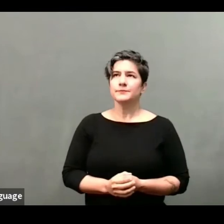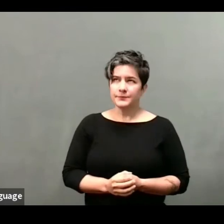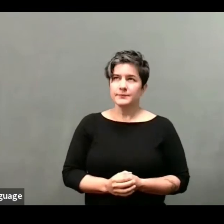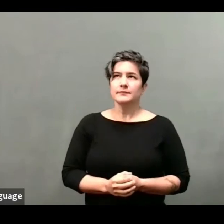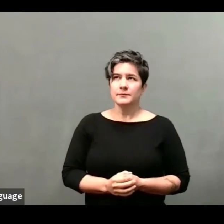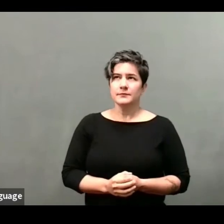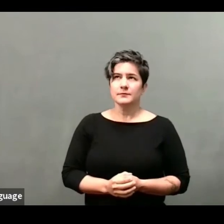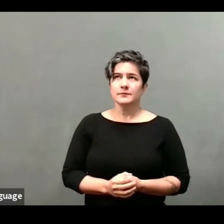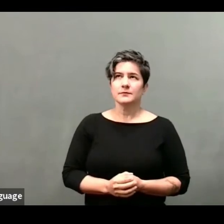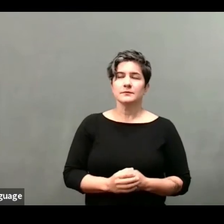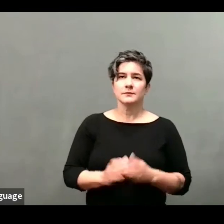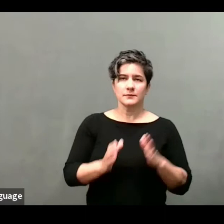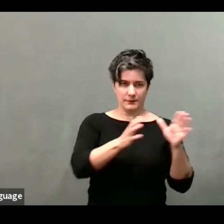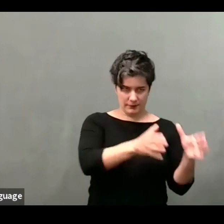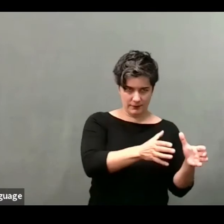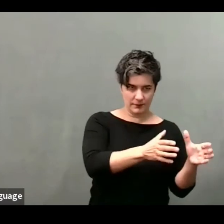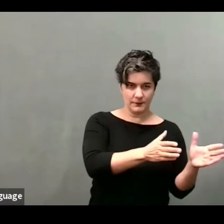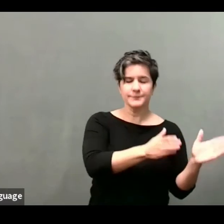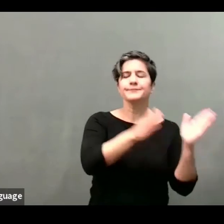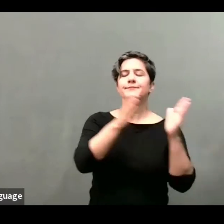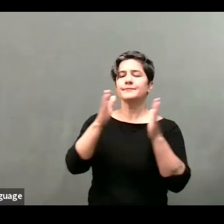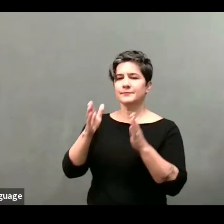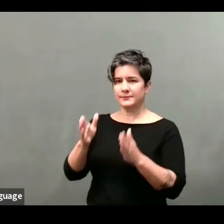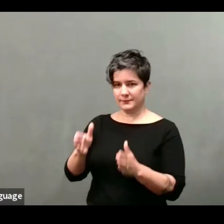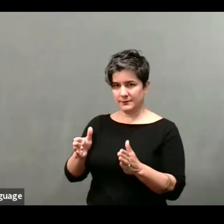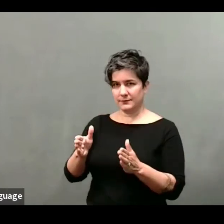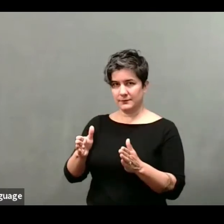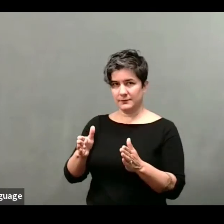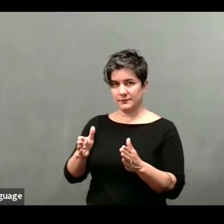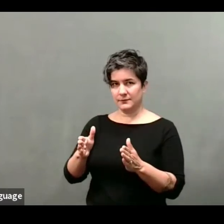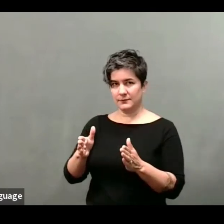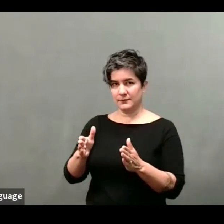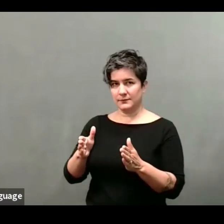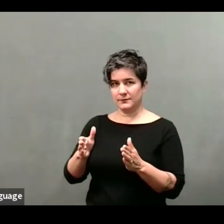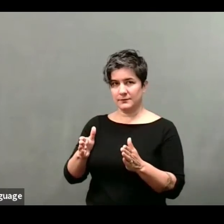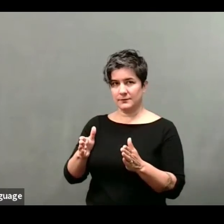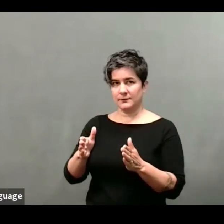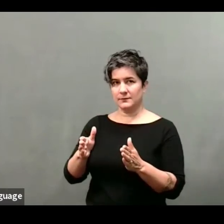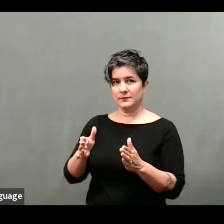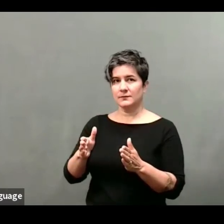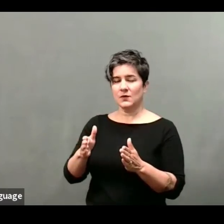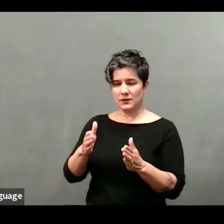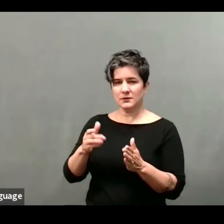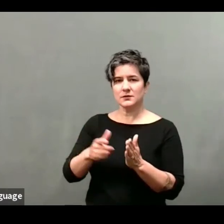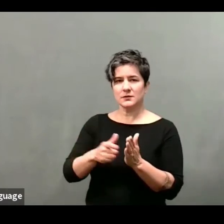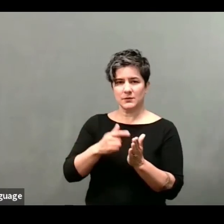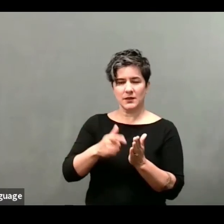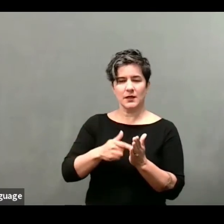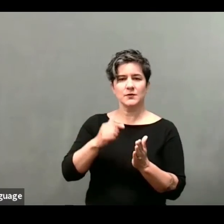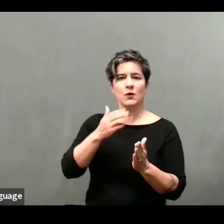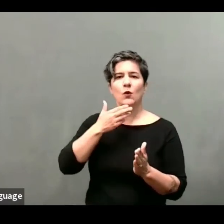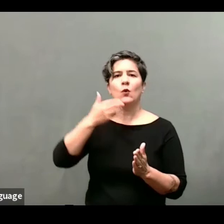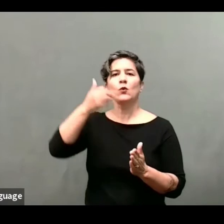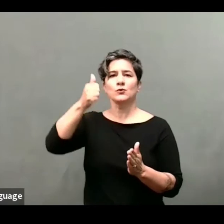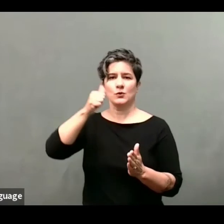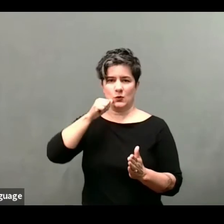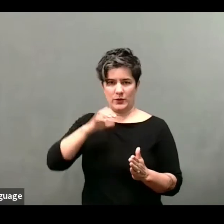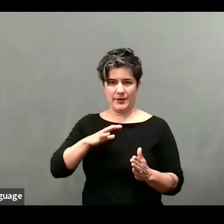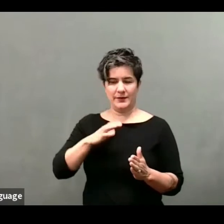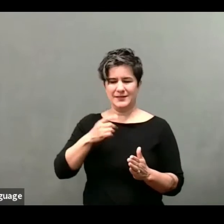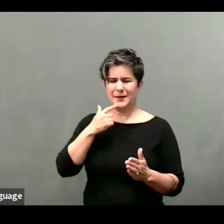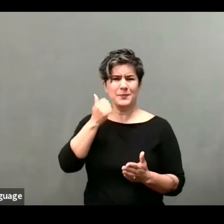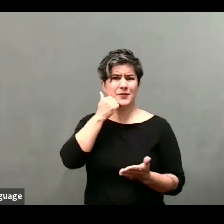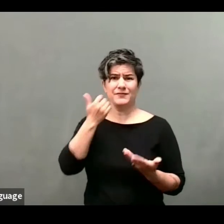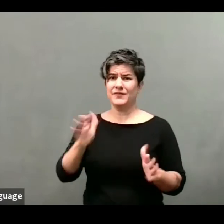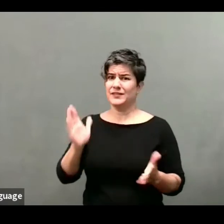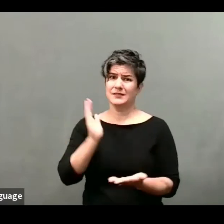And on the other side of things too, we'll have women come in, often older women, who say that they are postmenopausal and